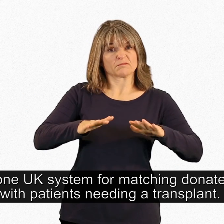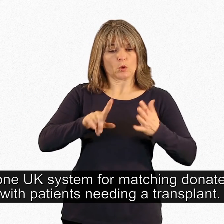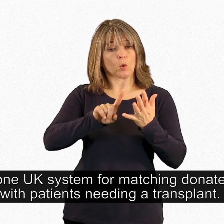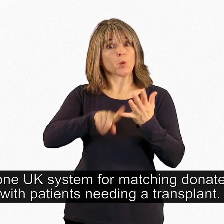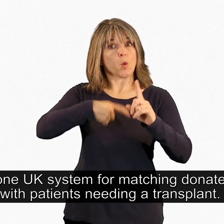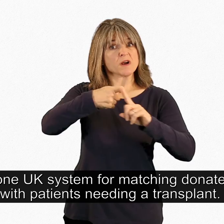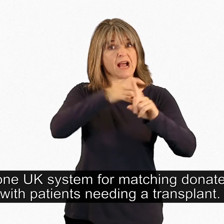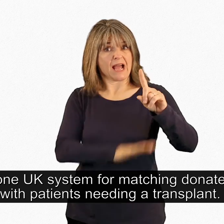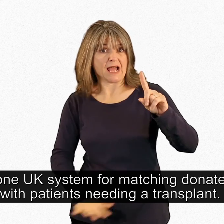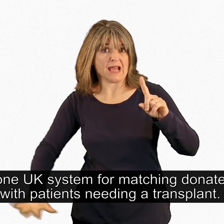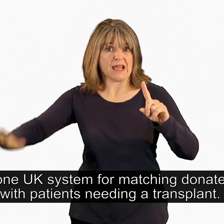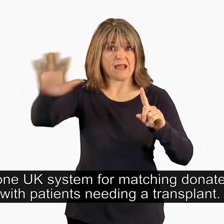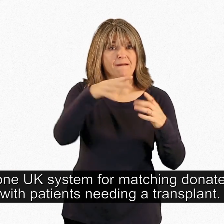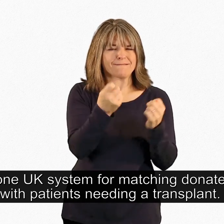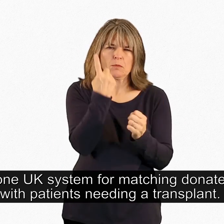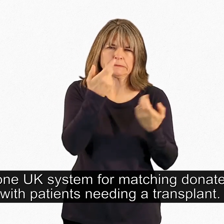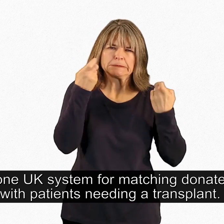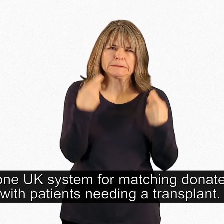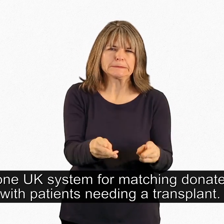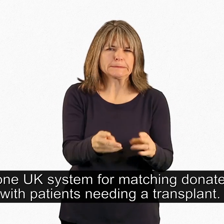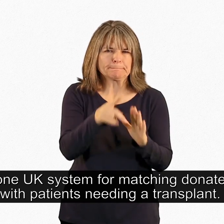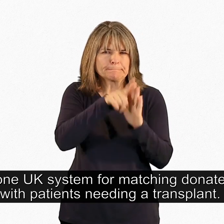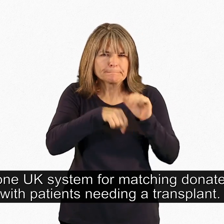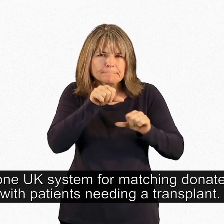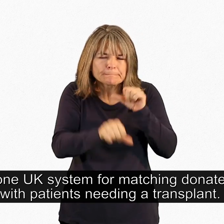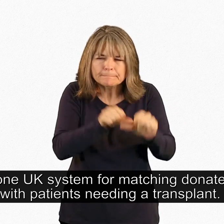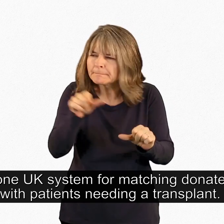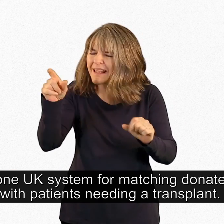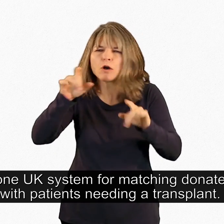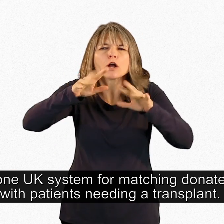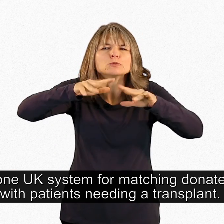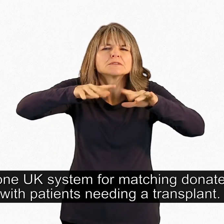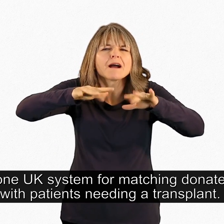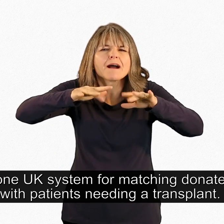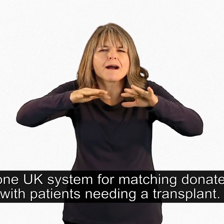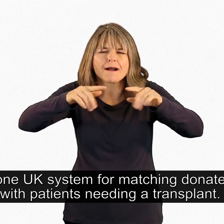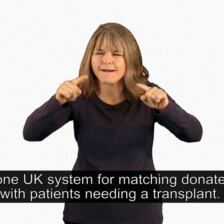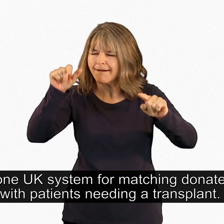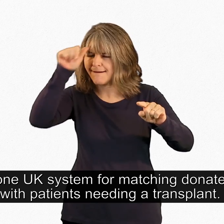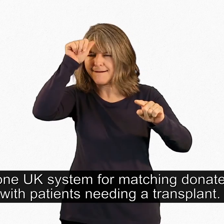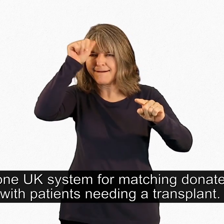There is one UK system for matching donated organs with patients needing a transplant